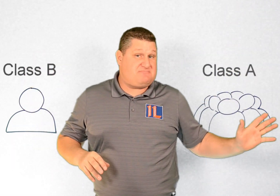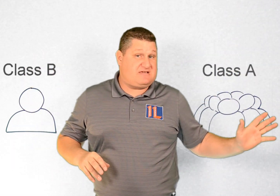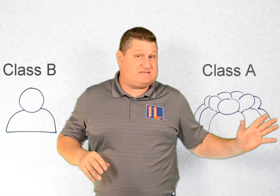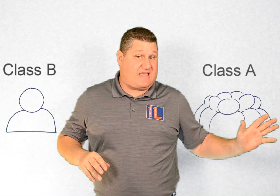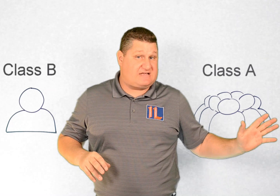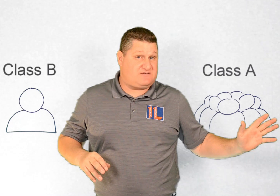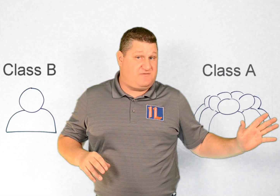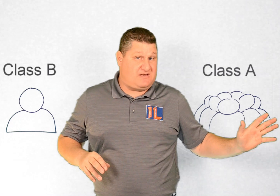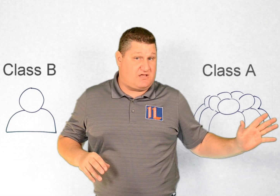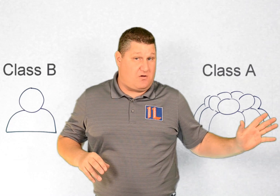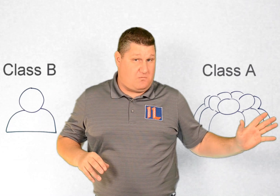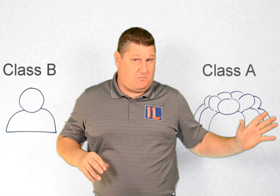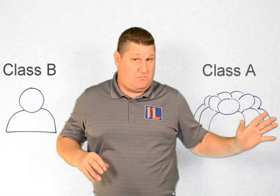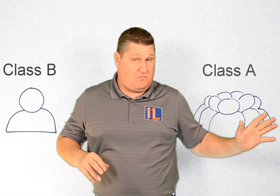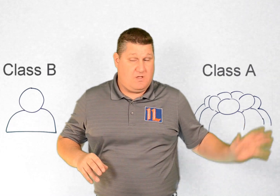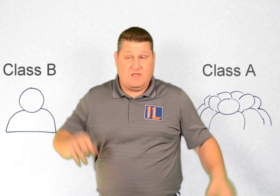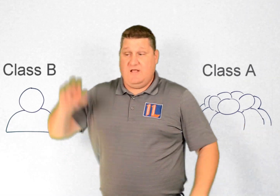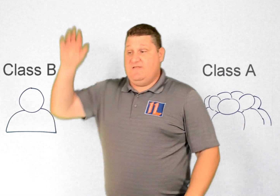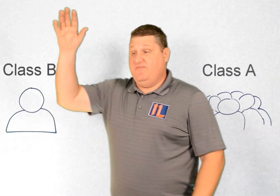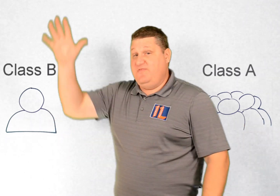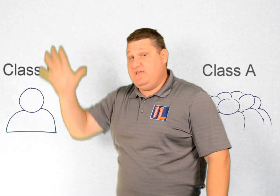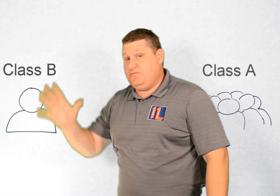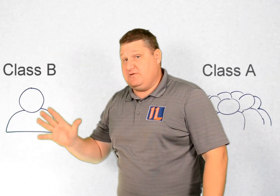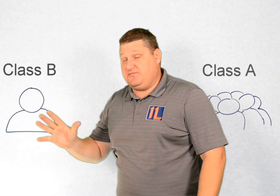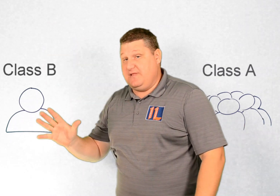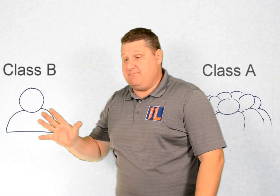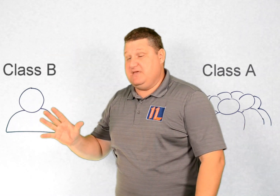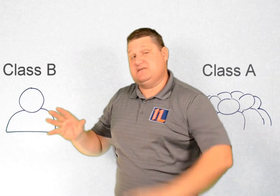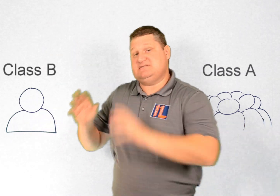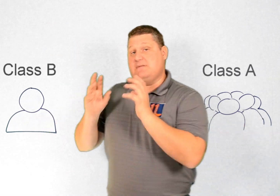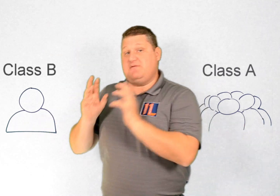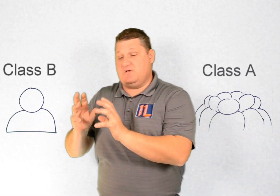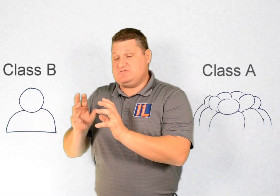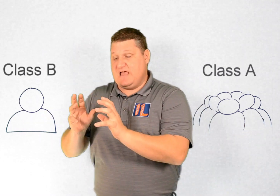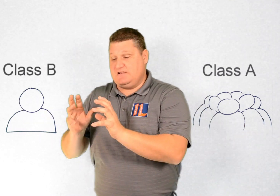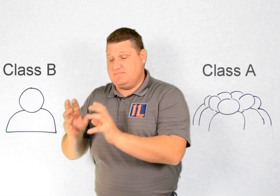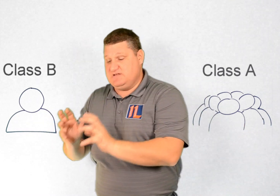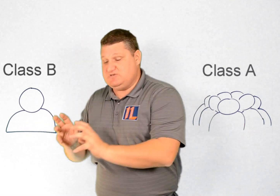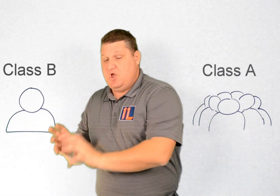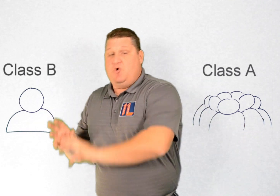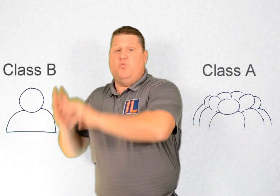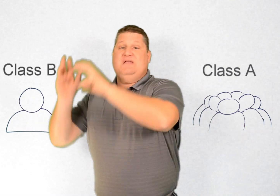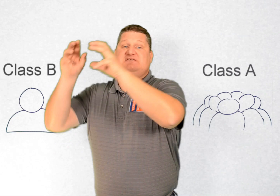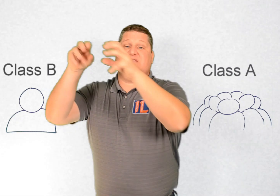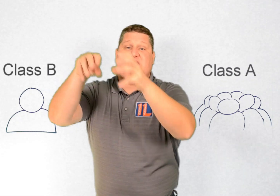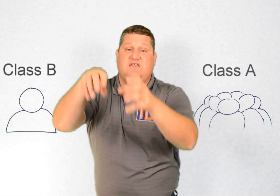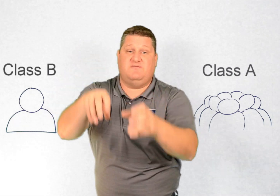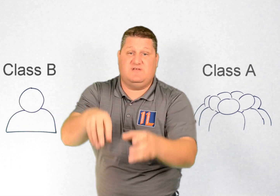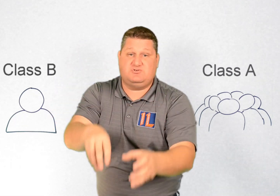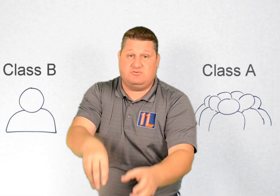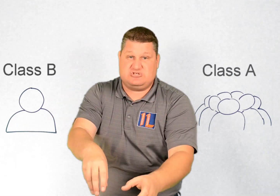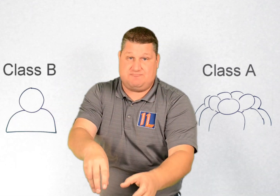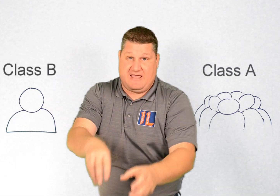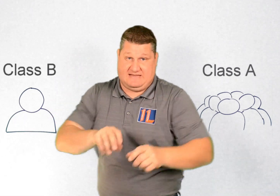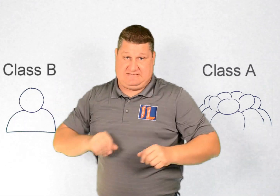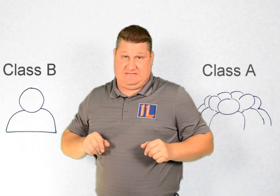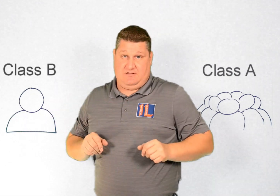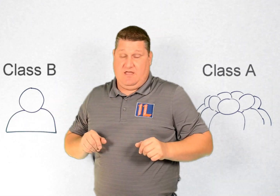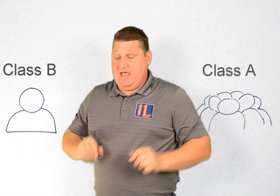because it has a video. This was flipped because some of those elements went to the individual space, and